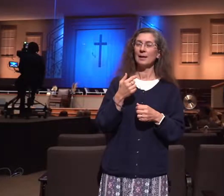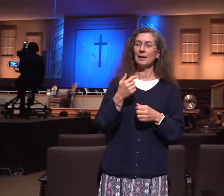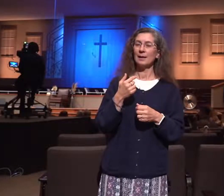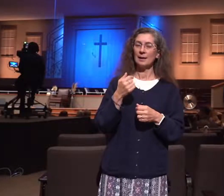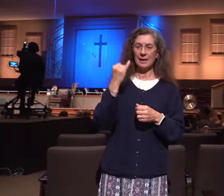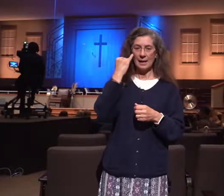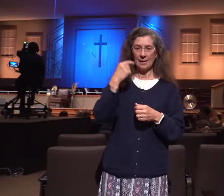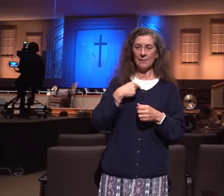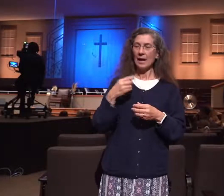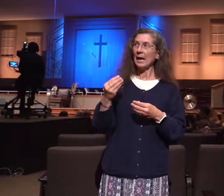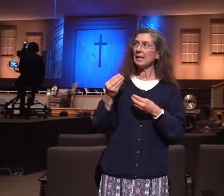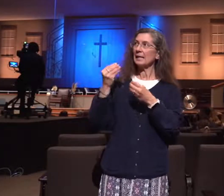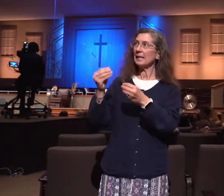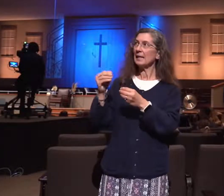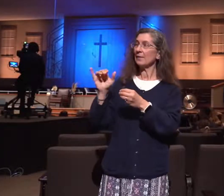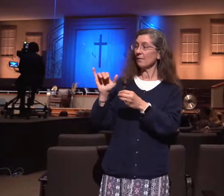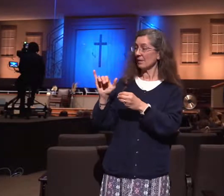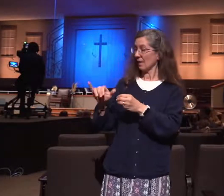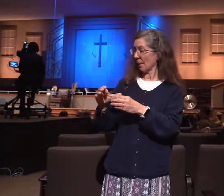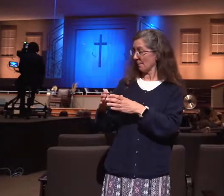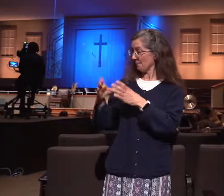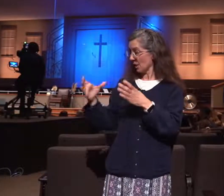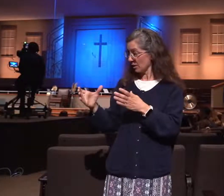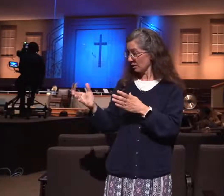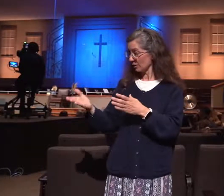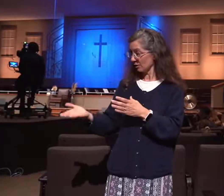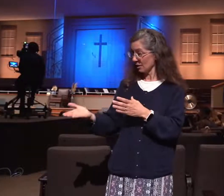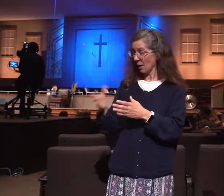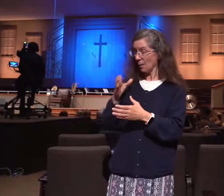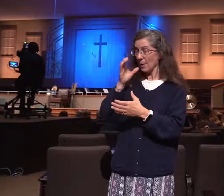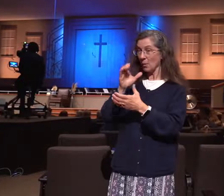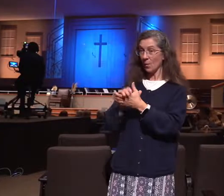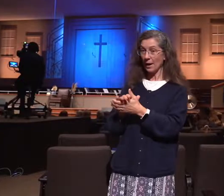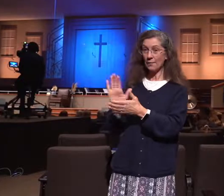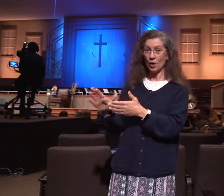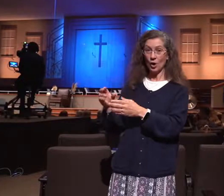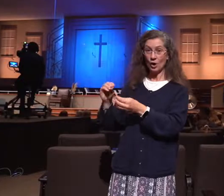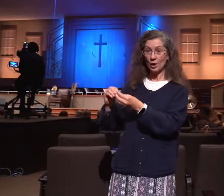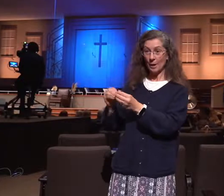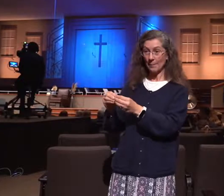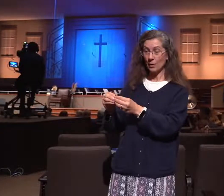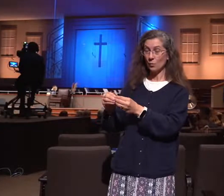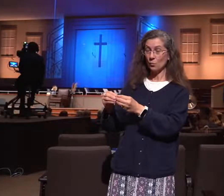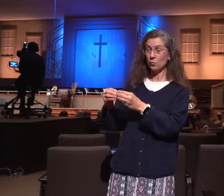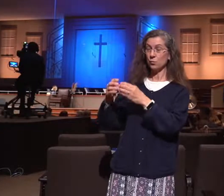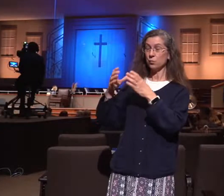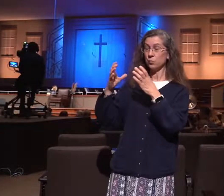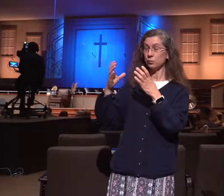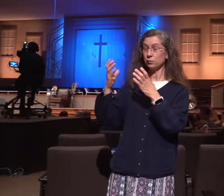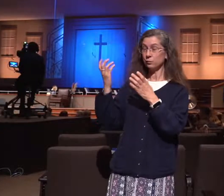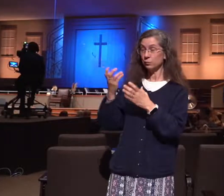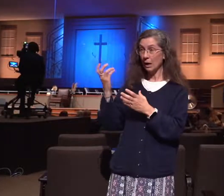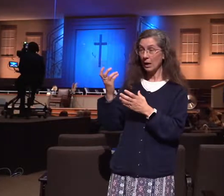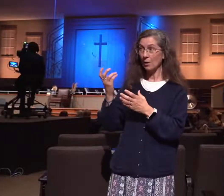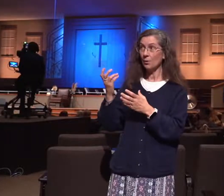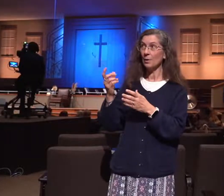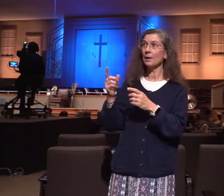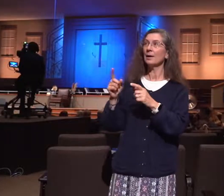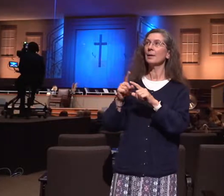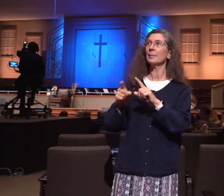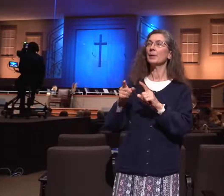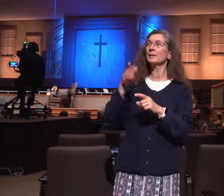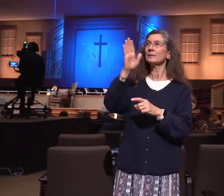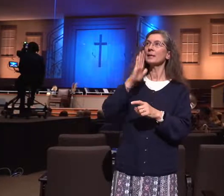Honestly, I couldn't believe the number she wrote down there. And then God spoke to my heart,